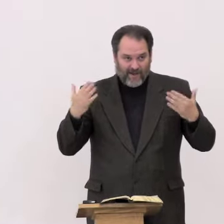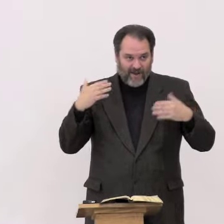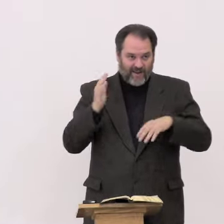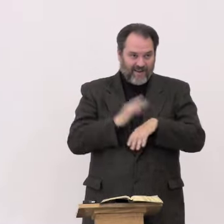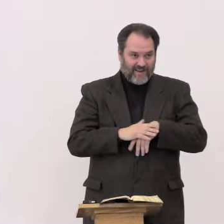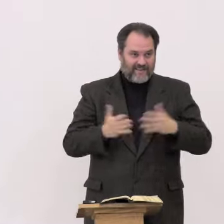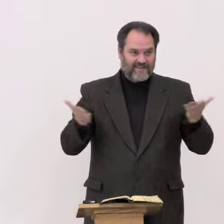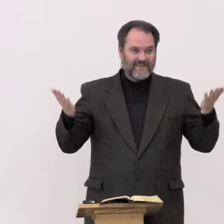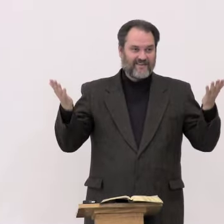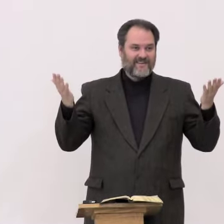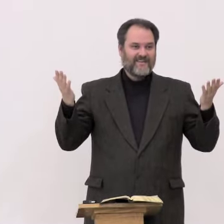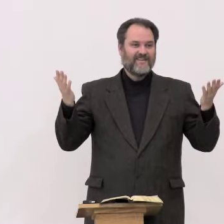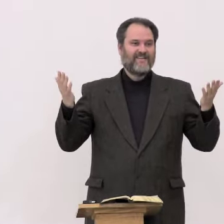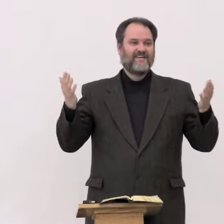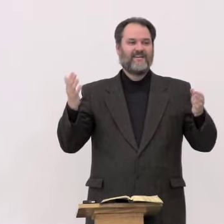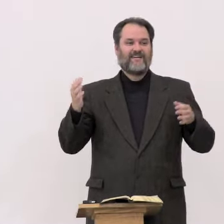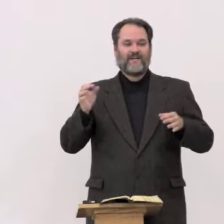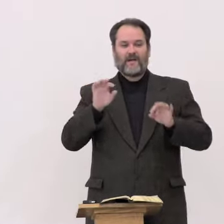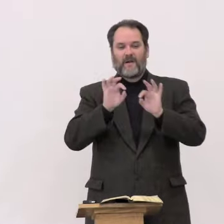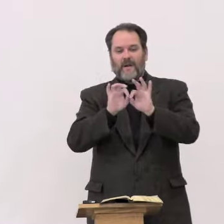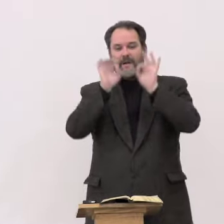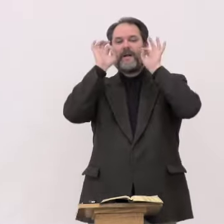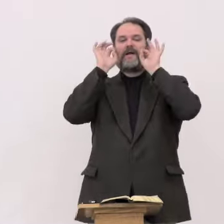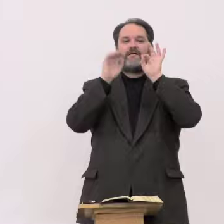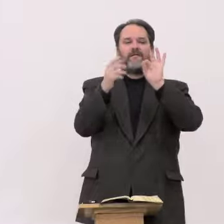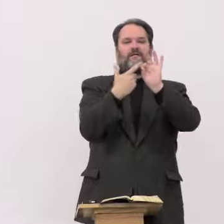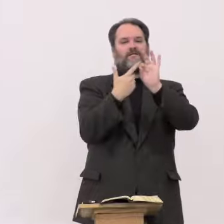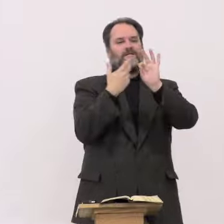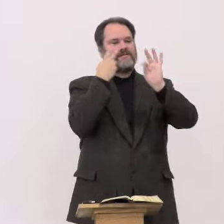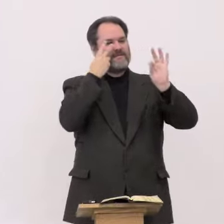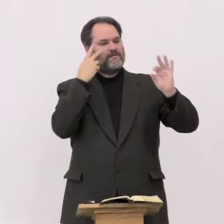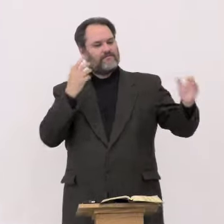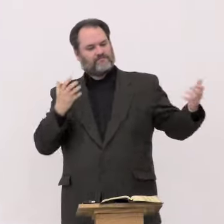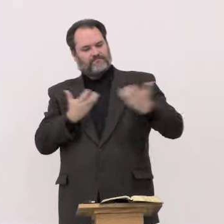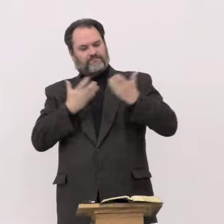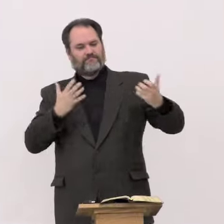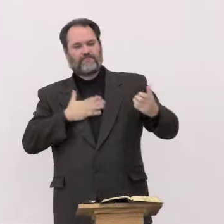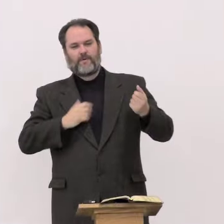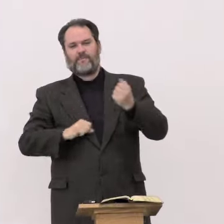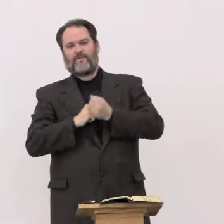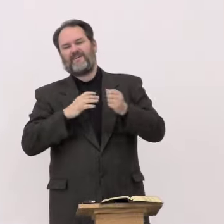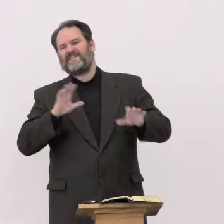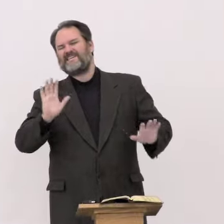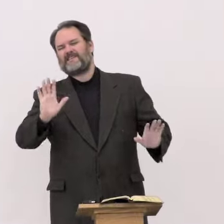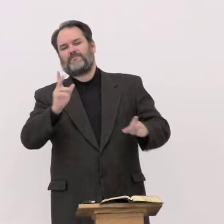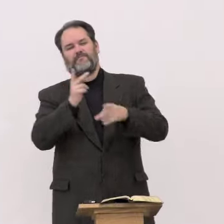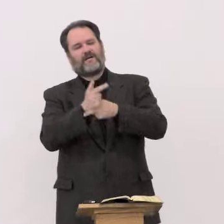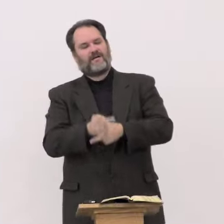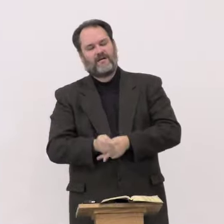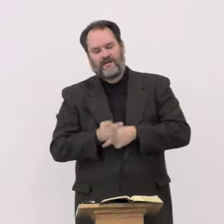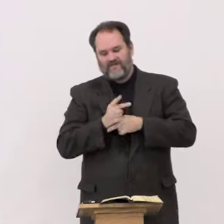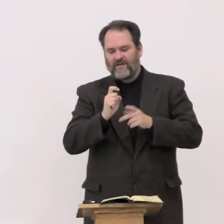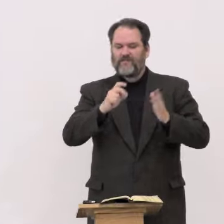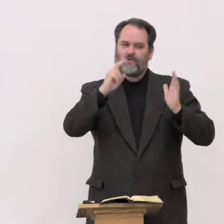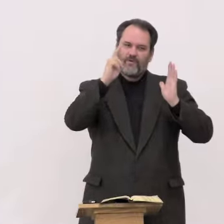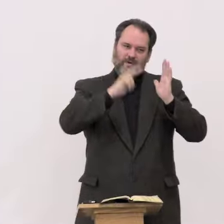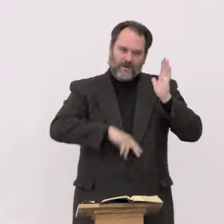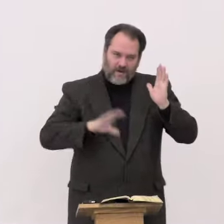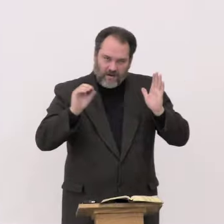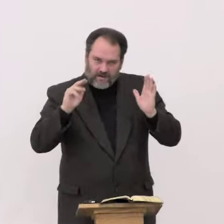one little verse out of the Bible and show it to someone. You really have to look at the context. You have to be